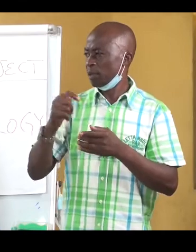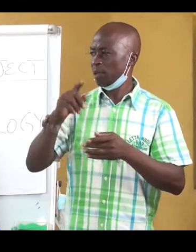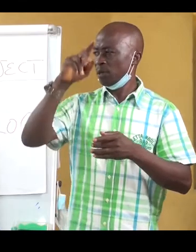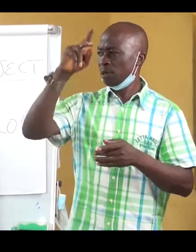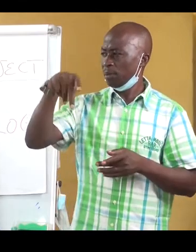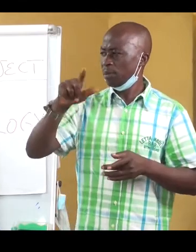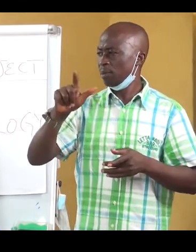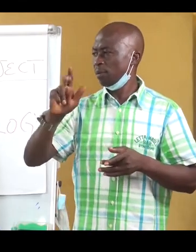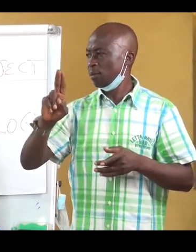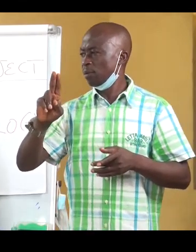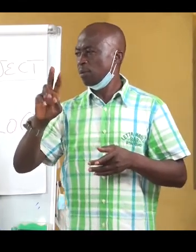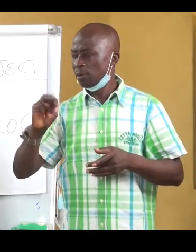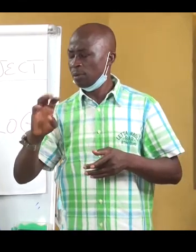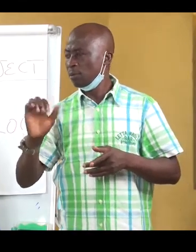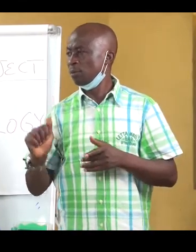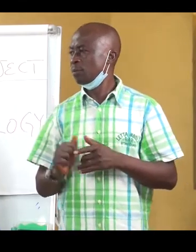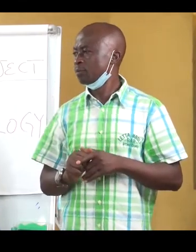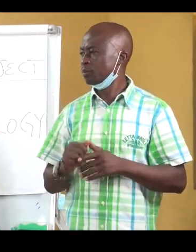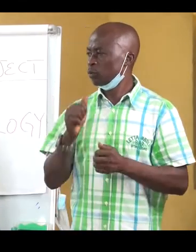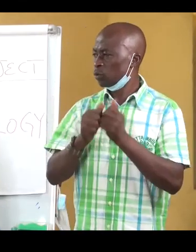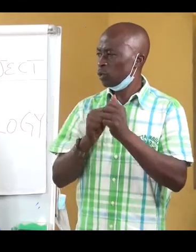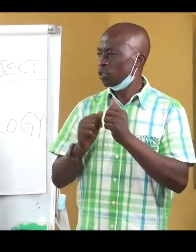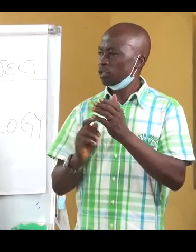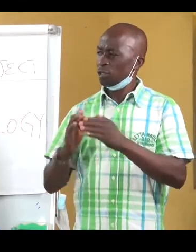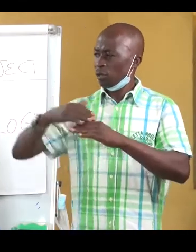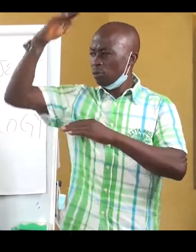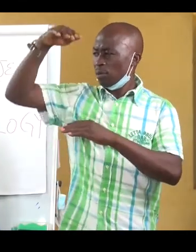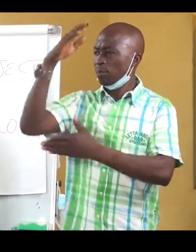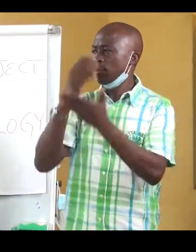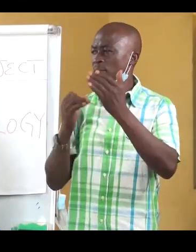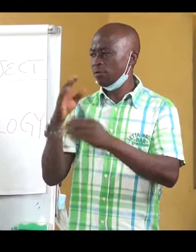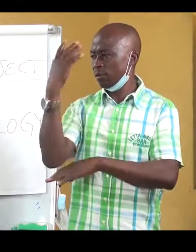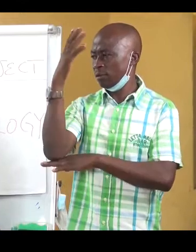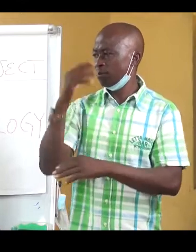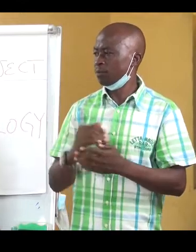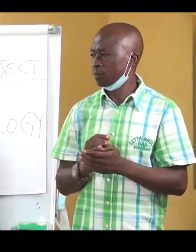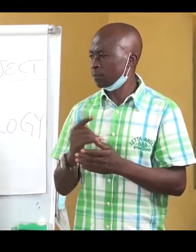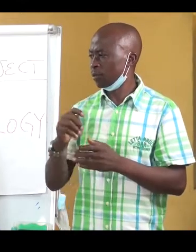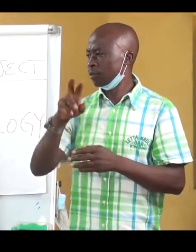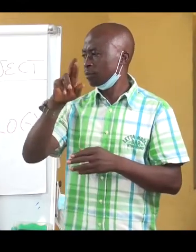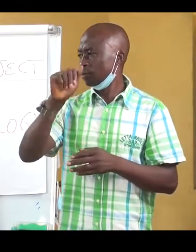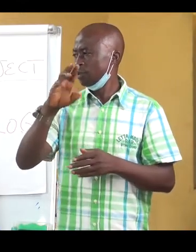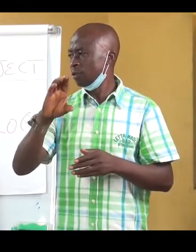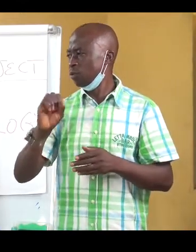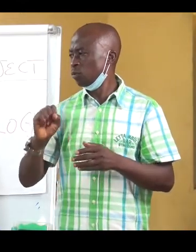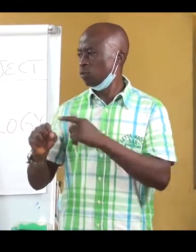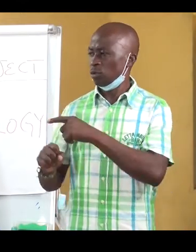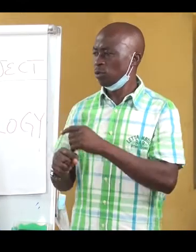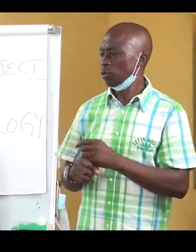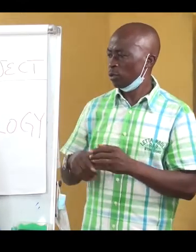radicle, which grows down inside the soil to form the root system. Then we have the cotyledons, which grows to form the